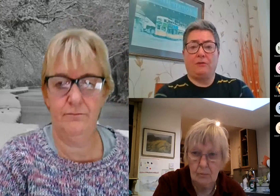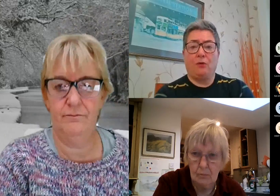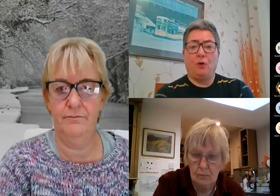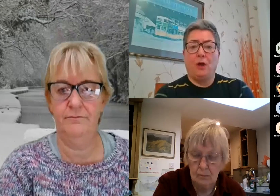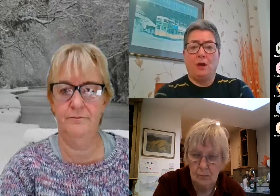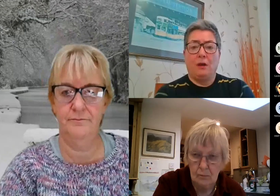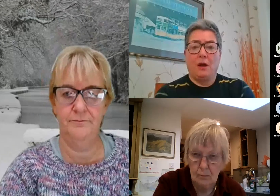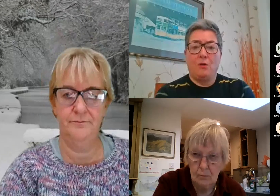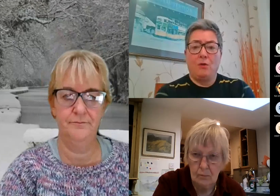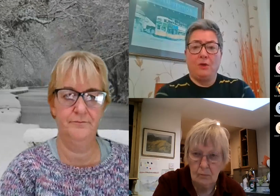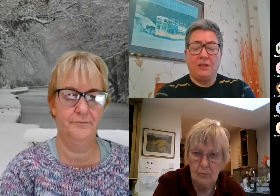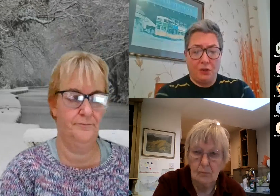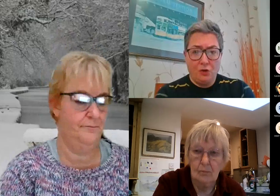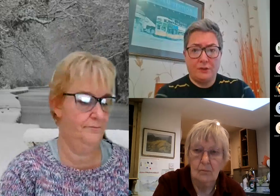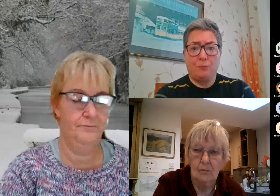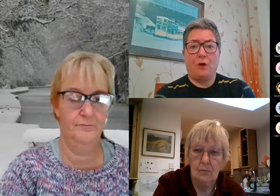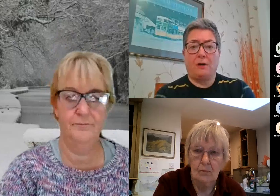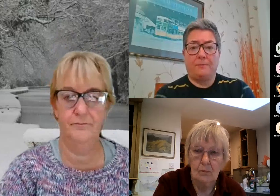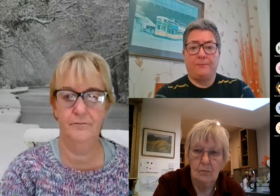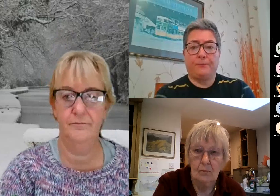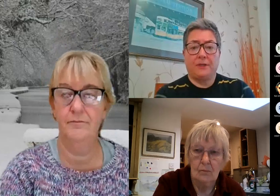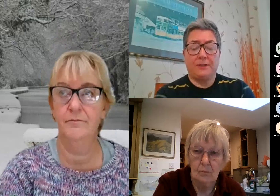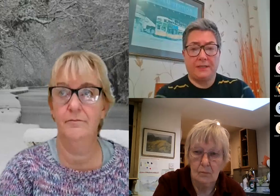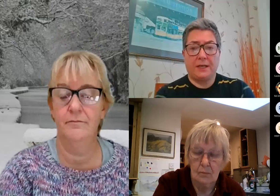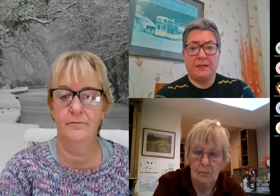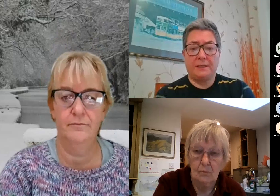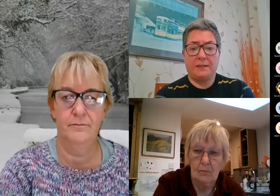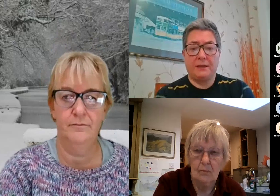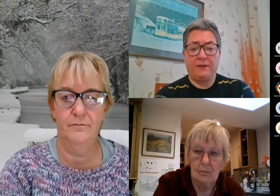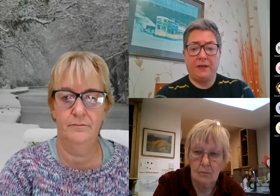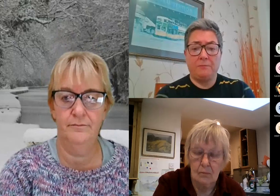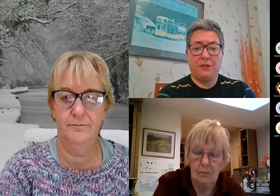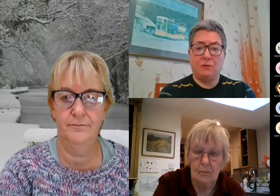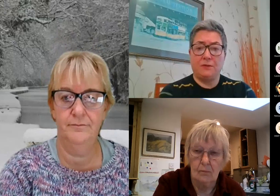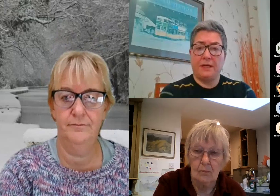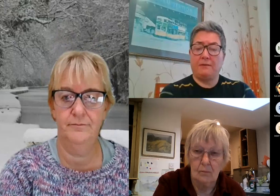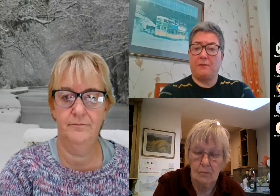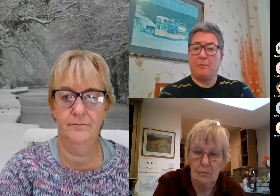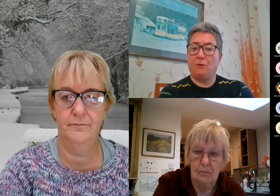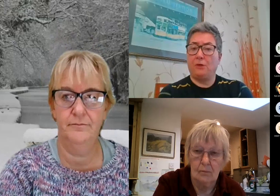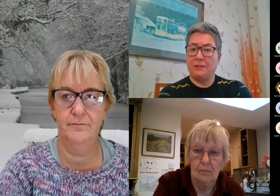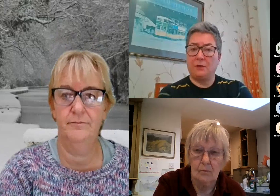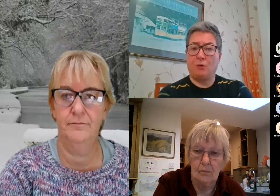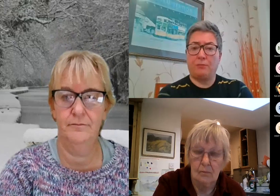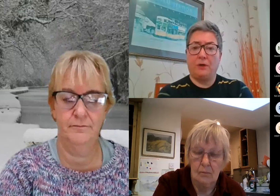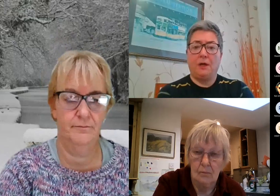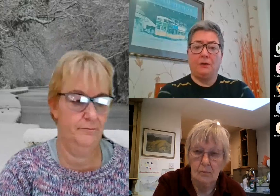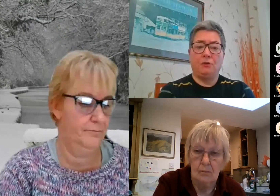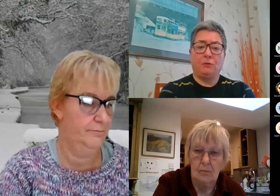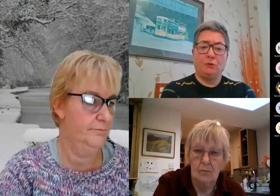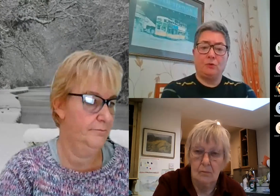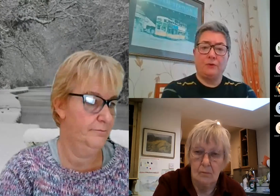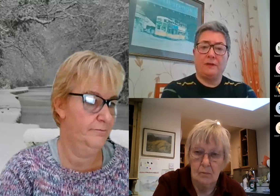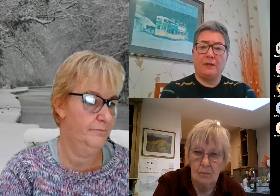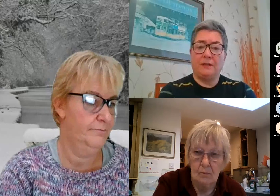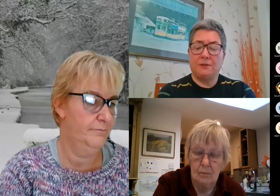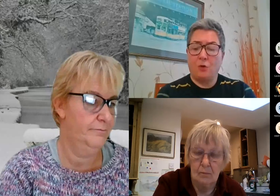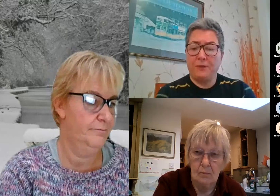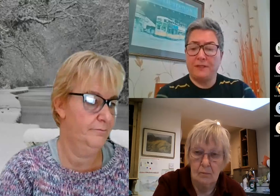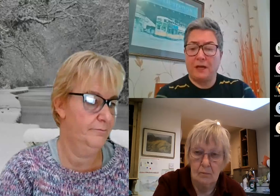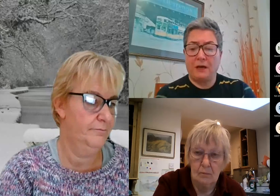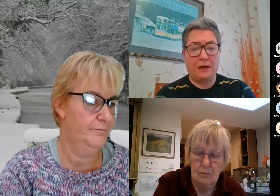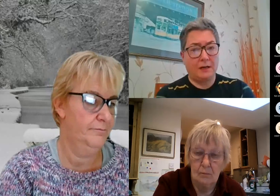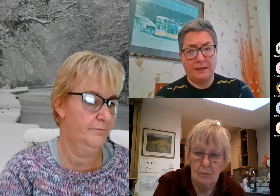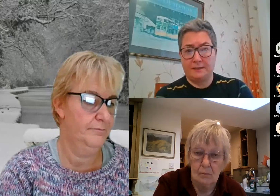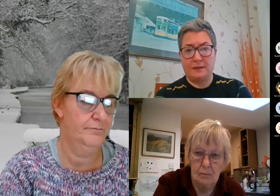take all the way through. Now we need to use more test cases. If anybody knows anything about ESOP, you will know that